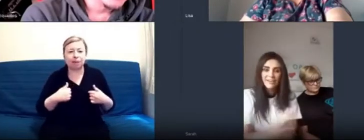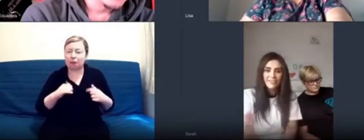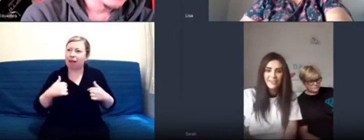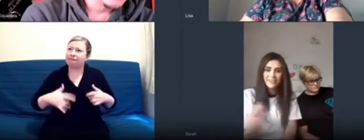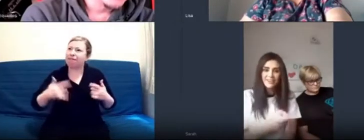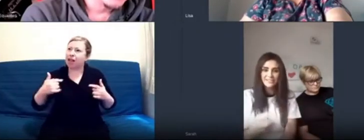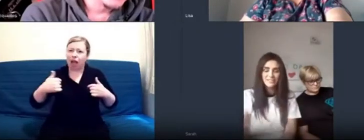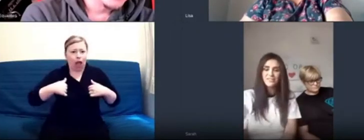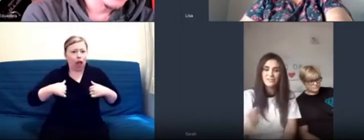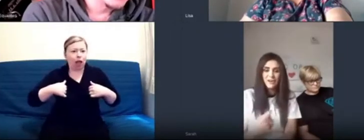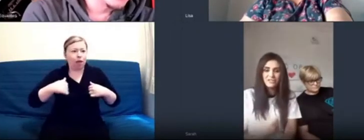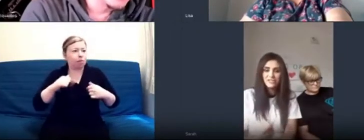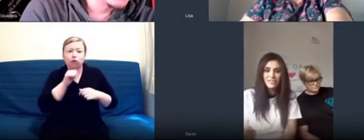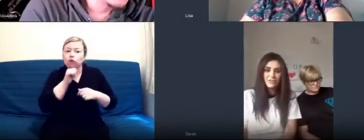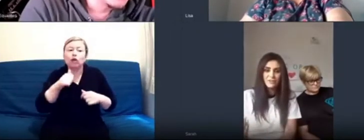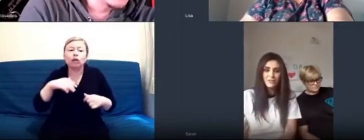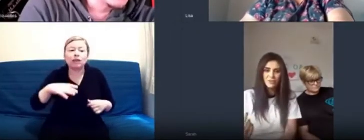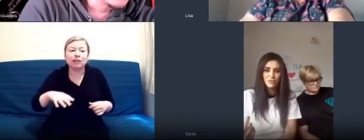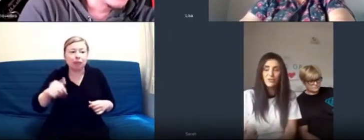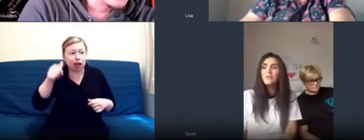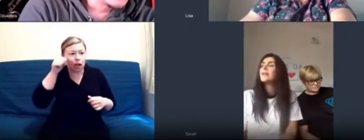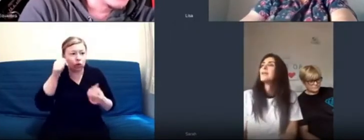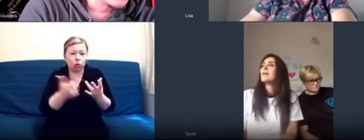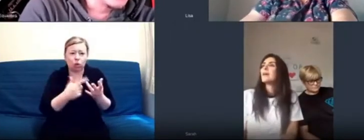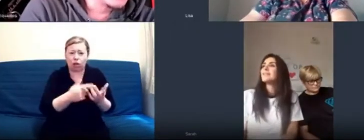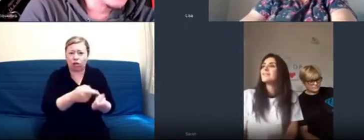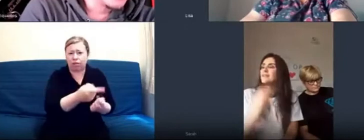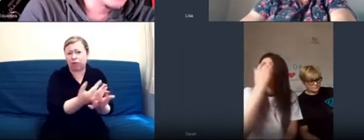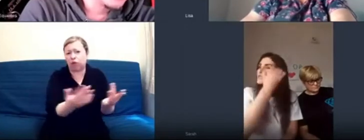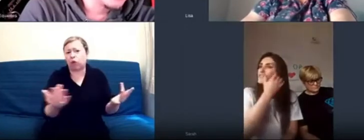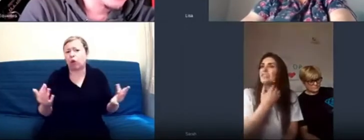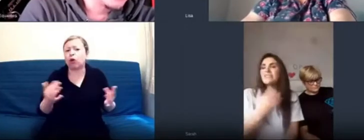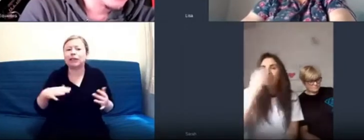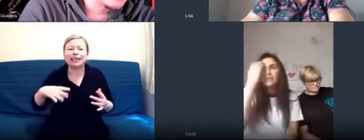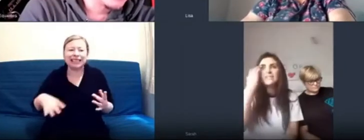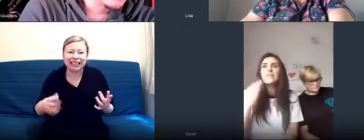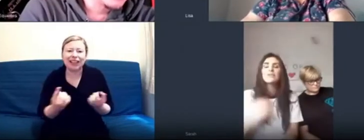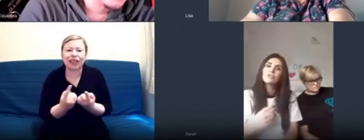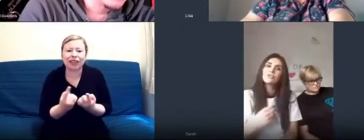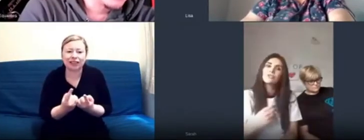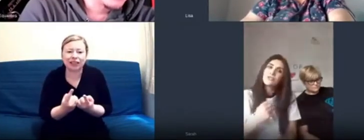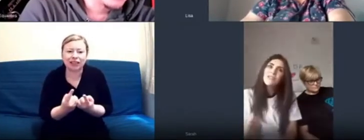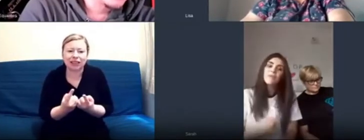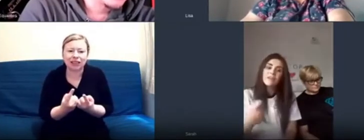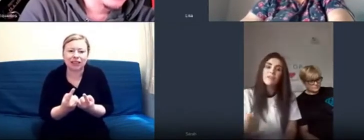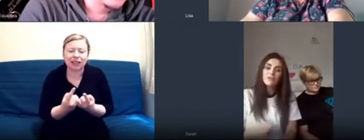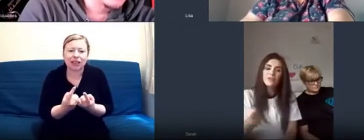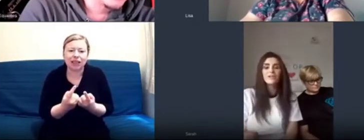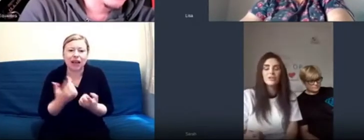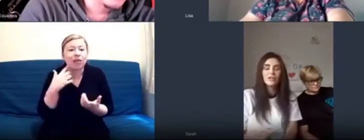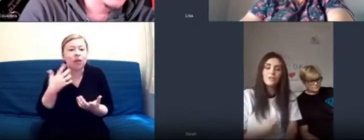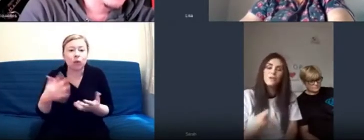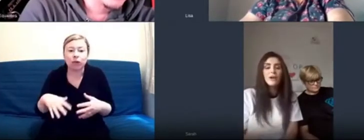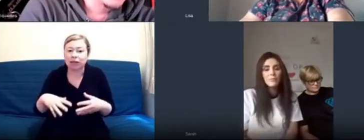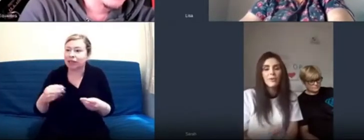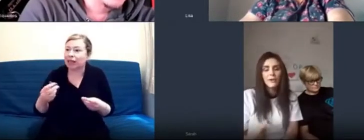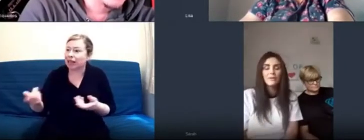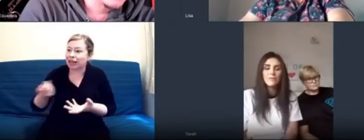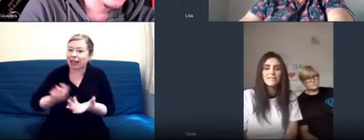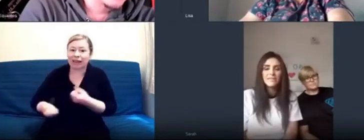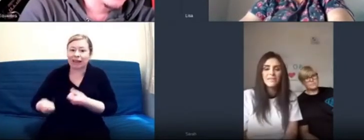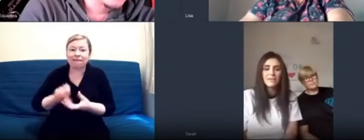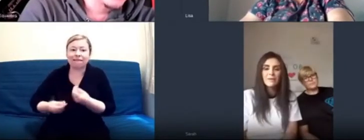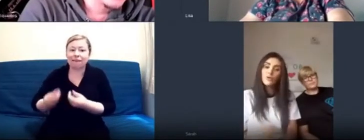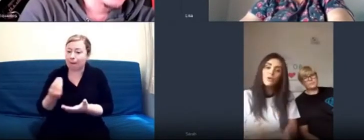it, but I can recognize that there's hundreds out there that do. And then sometimes greed can come into it. When you do get money thrown at you, you can become